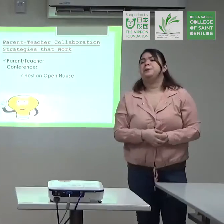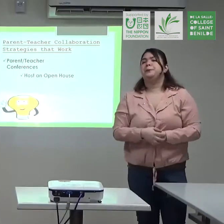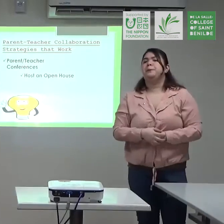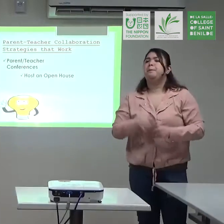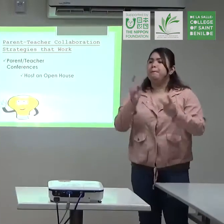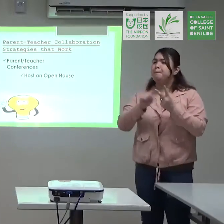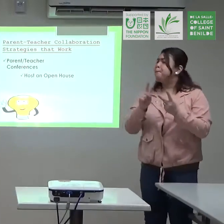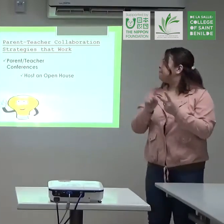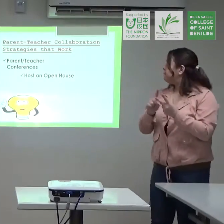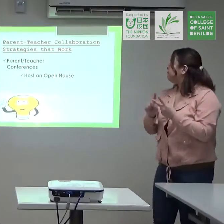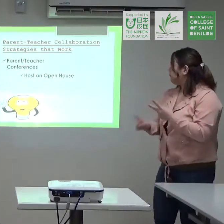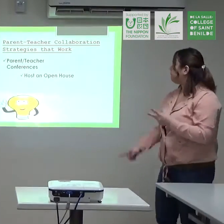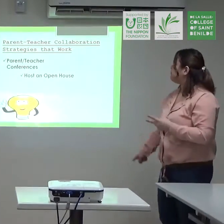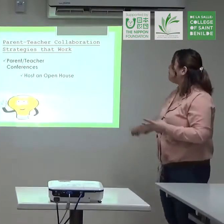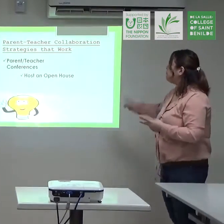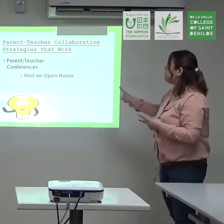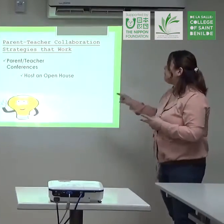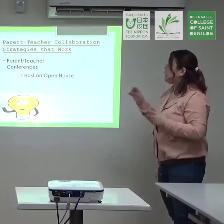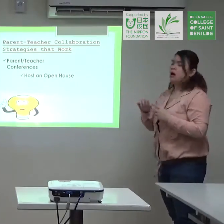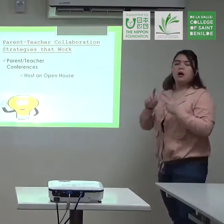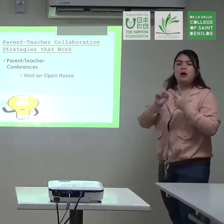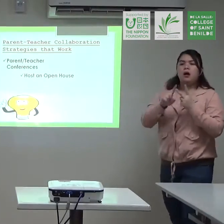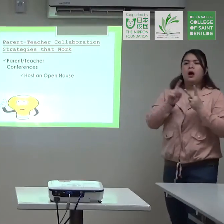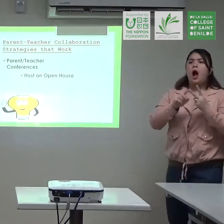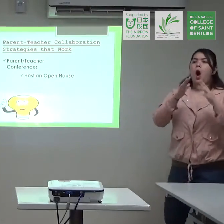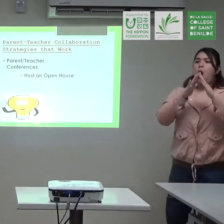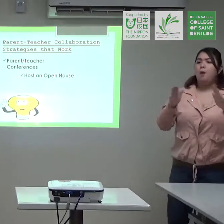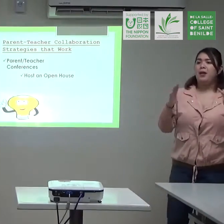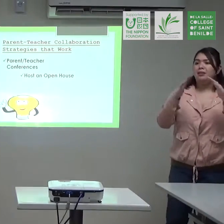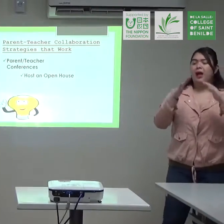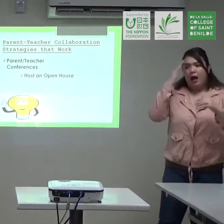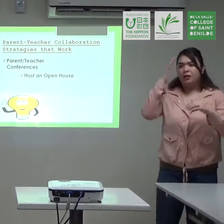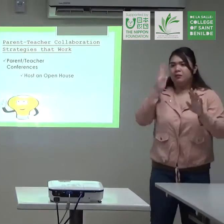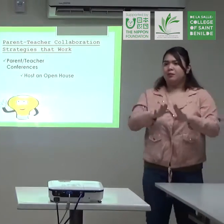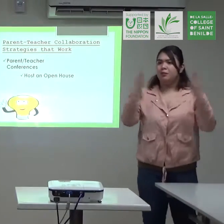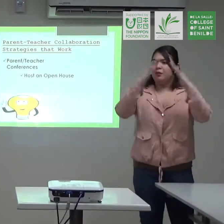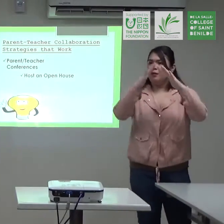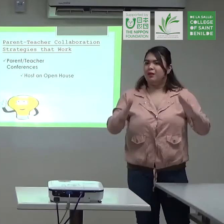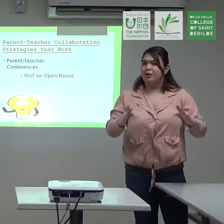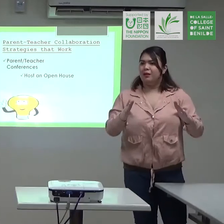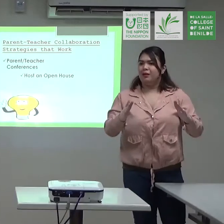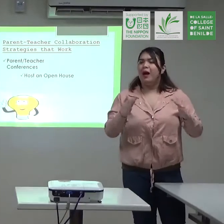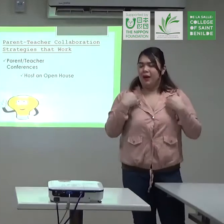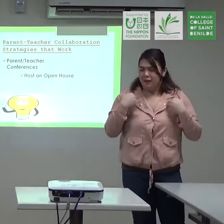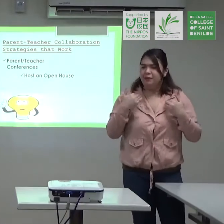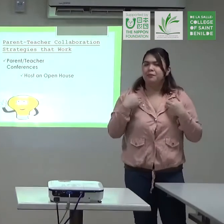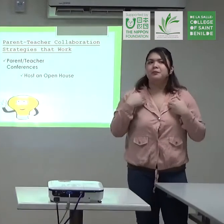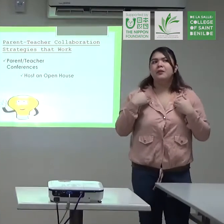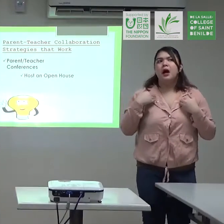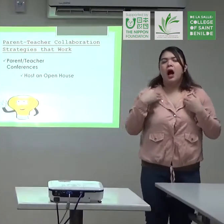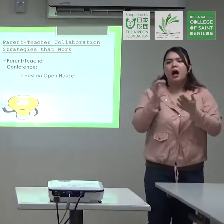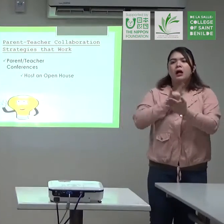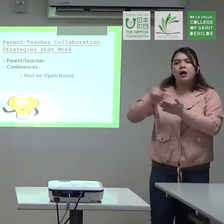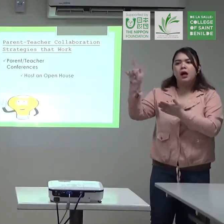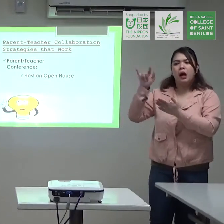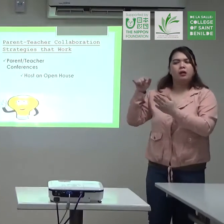host an open house. I notice here abroad, in good elite schools in the